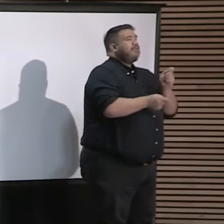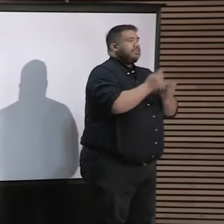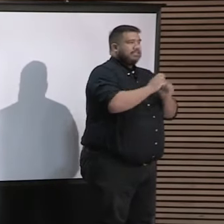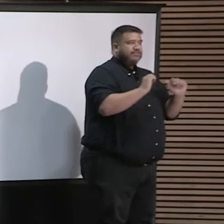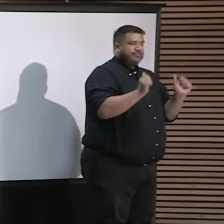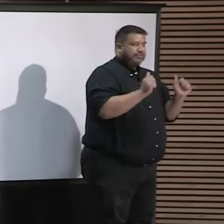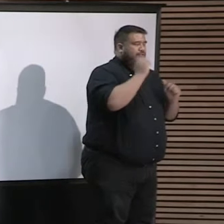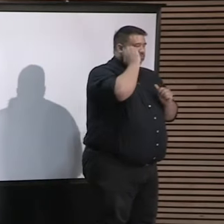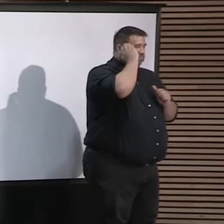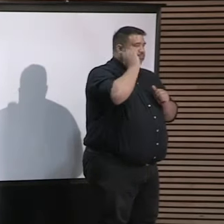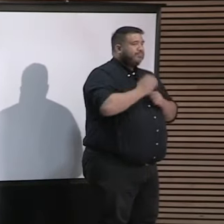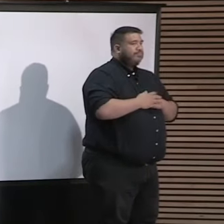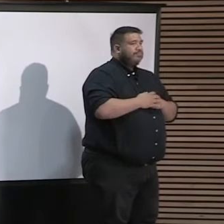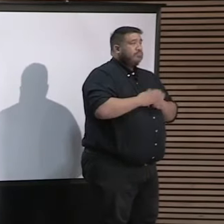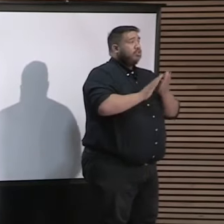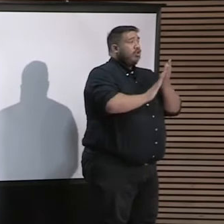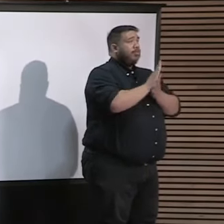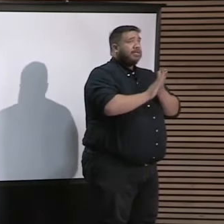Auckland, and across the rest of the country,